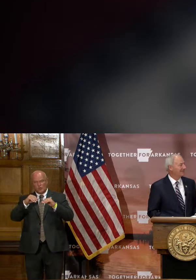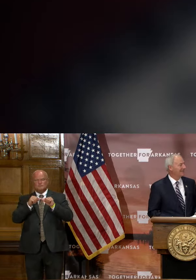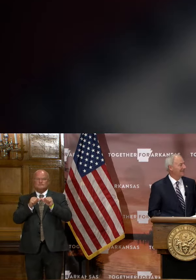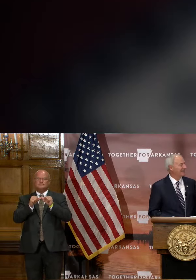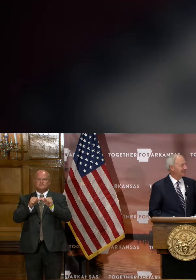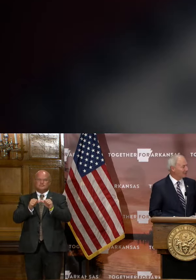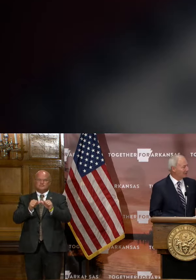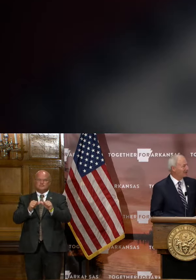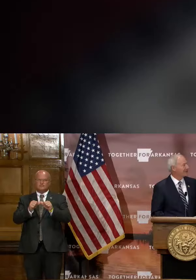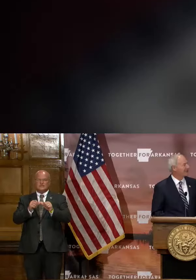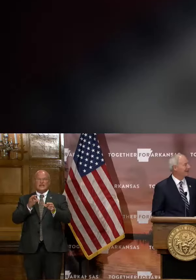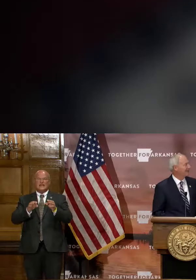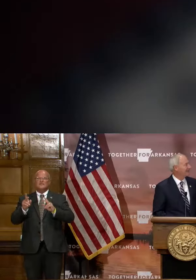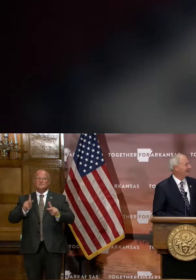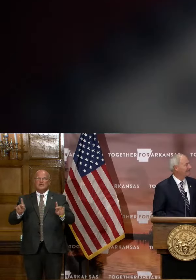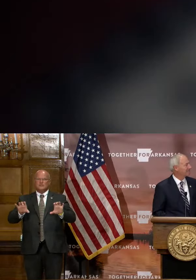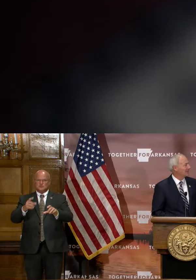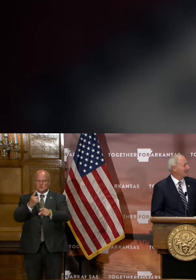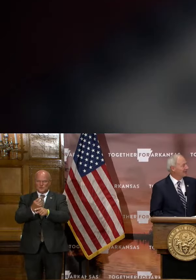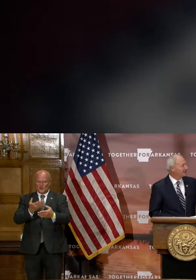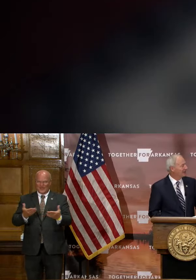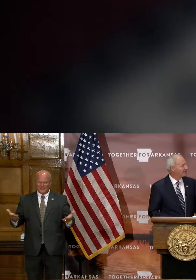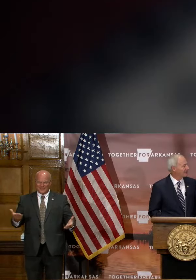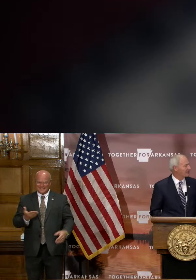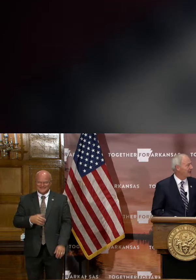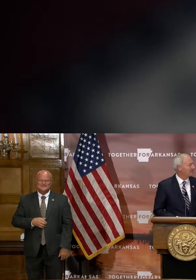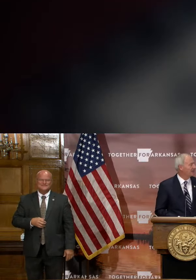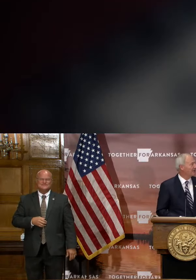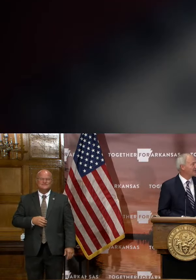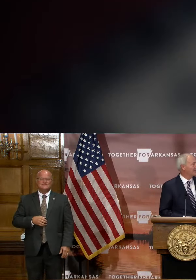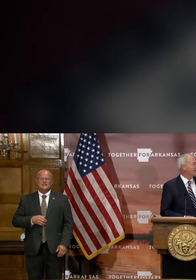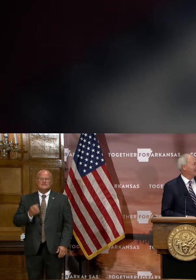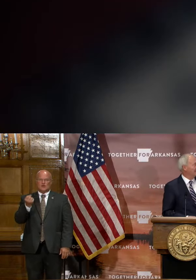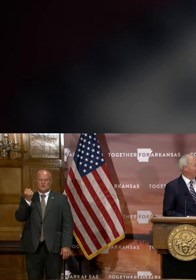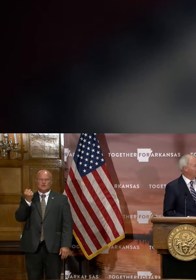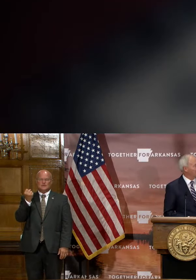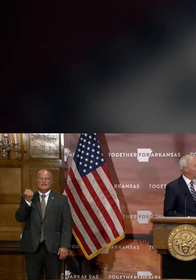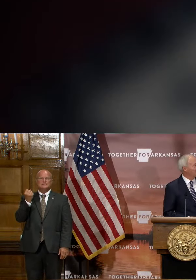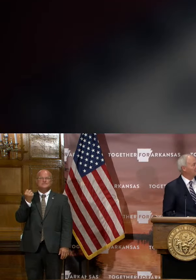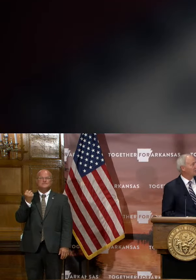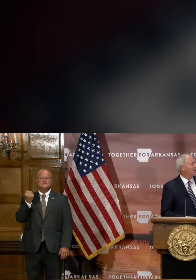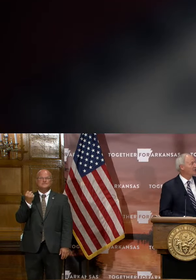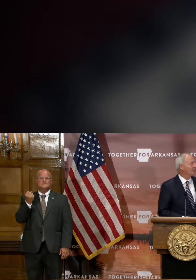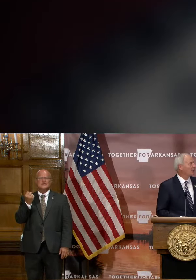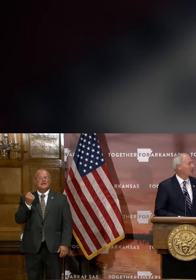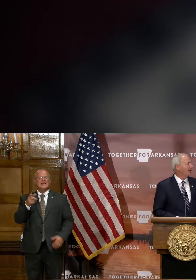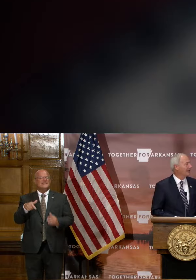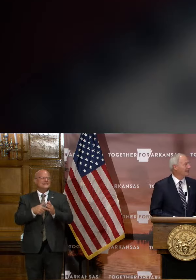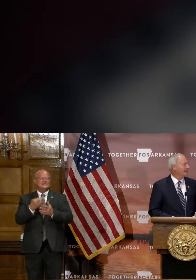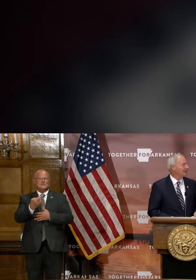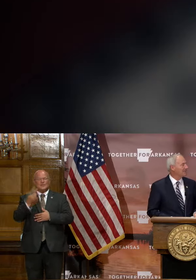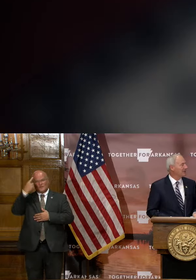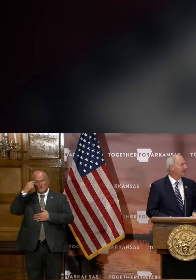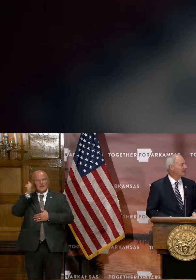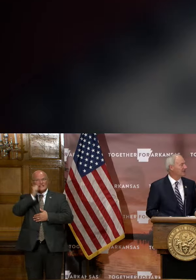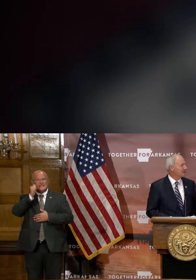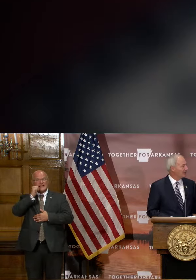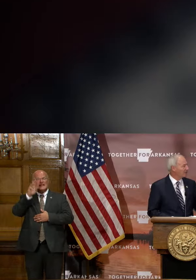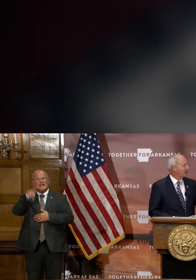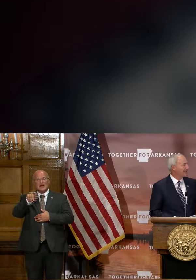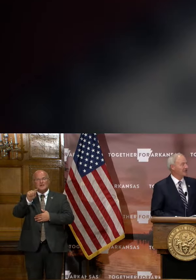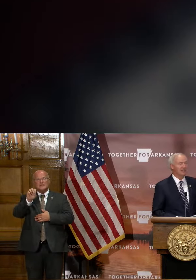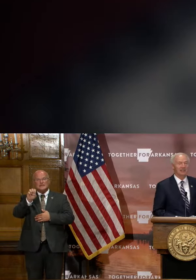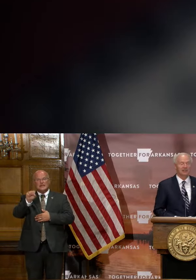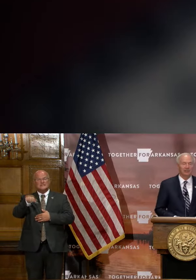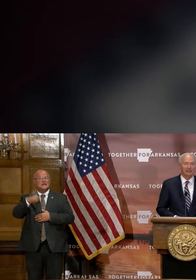up if everyone does the right thing. So let's stop there. This is just a resource for our daily updates. There's